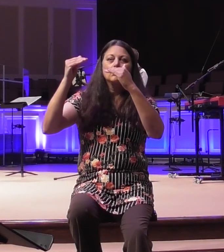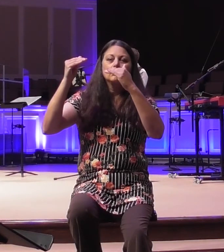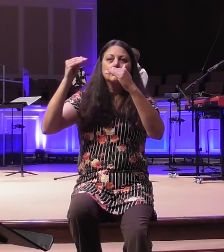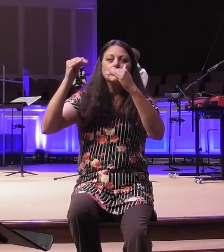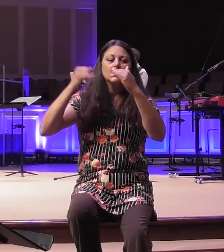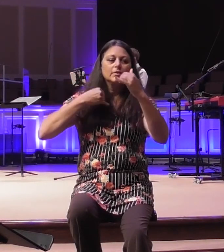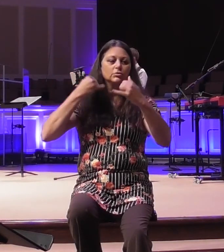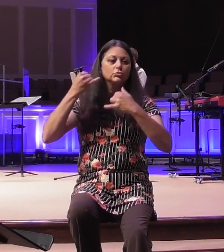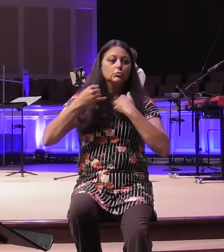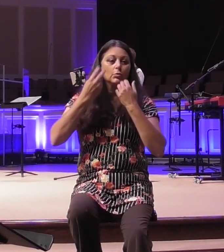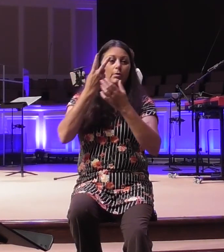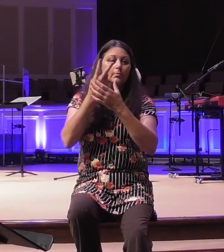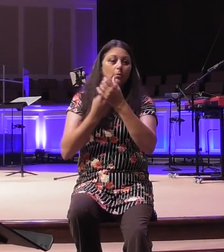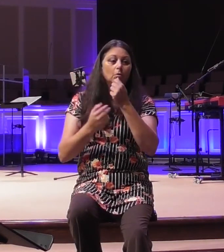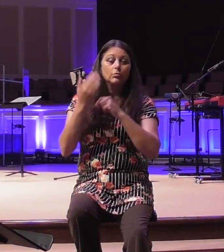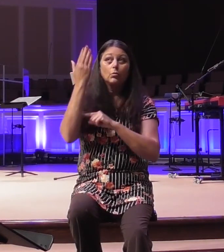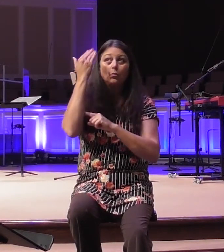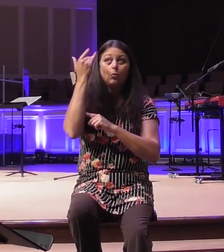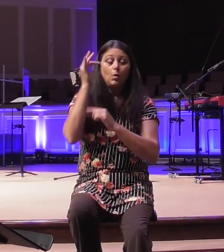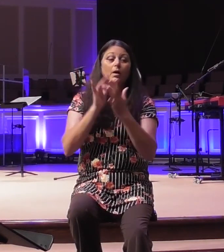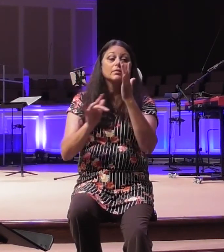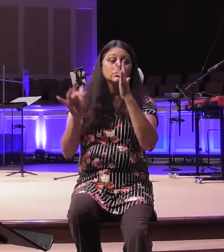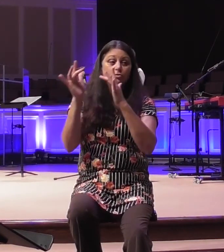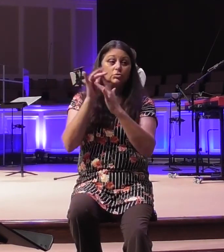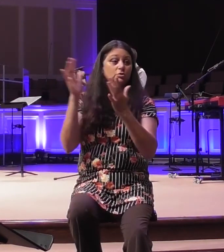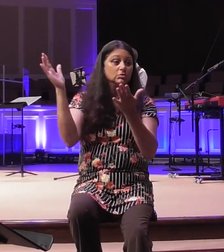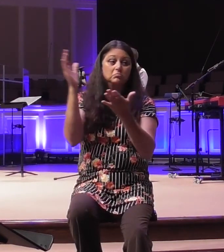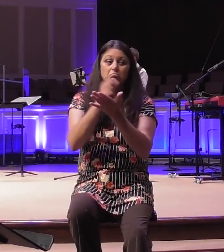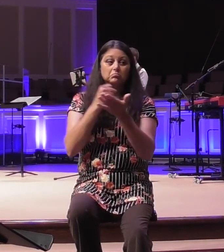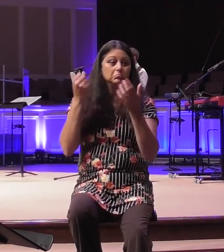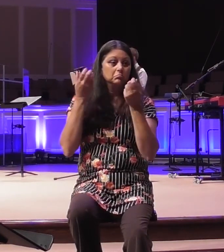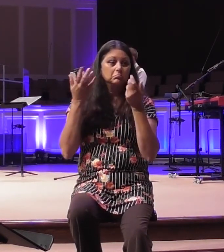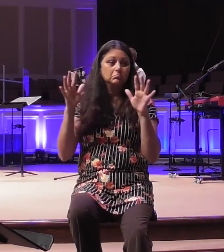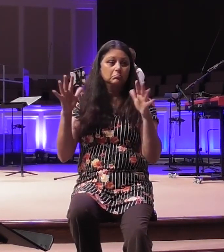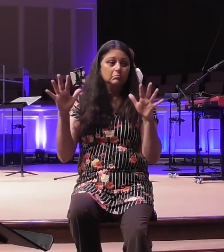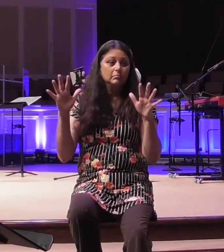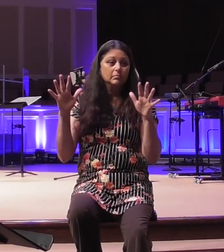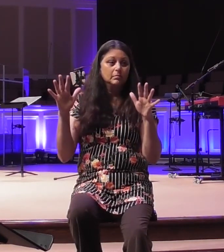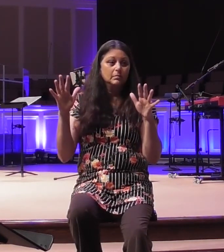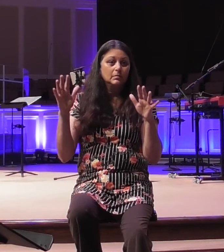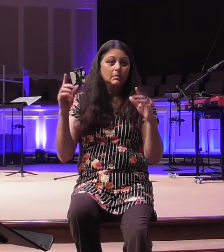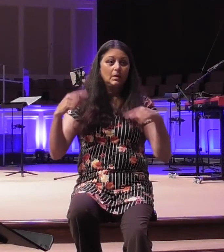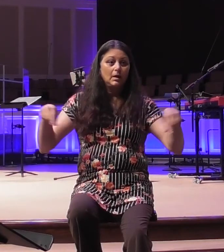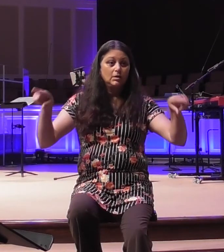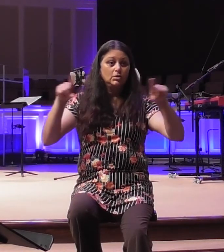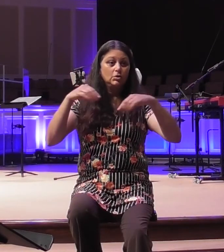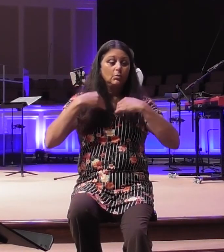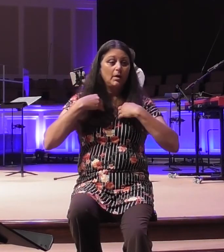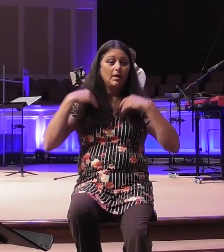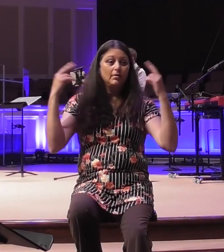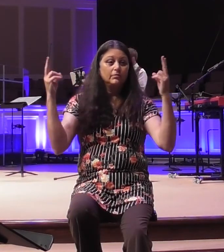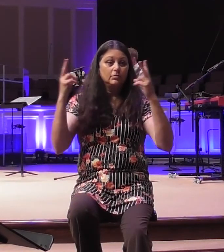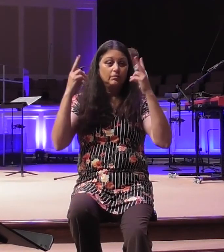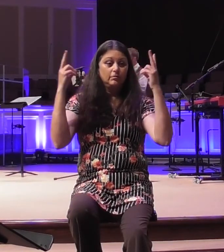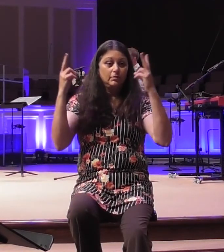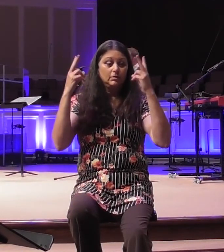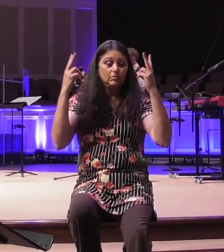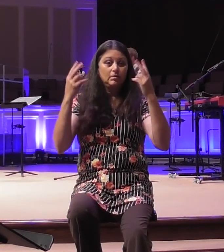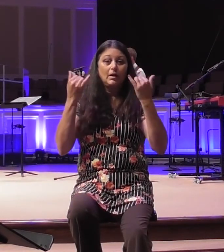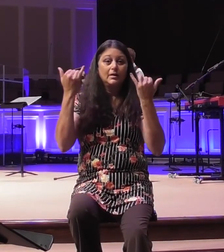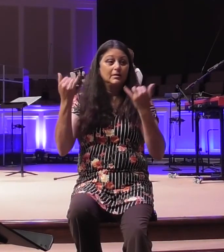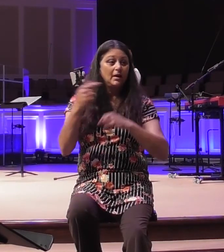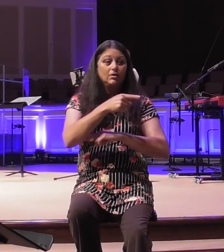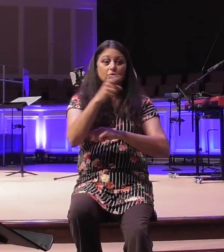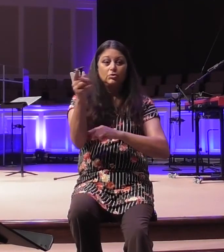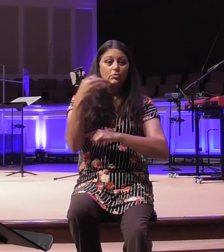won. He gives you the victory. And now you've got a job to do, a hill to take, a flag to fly,